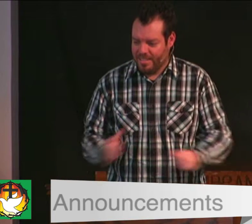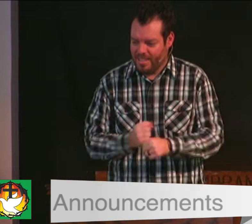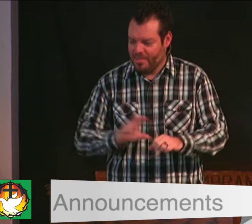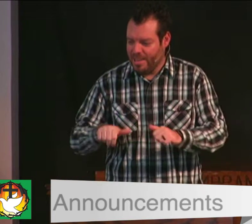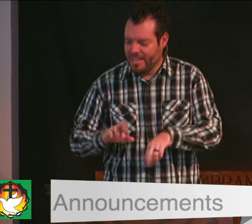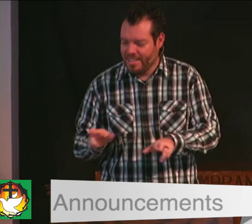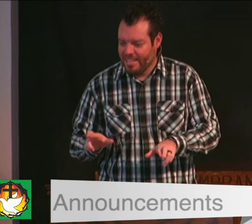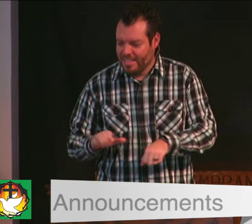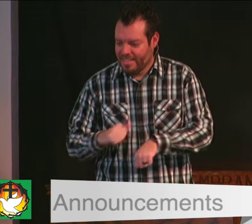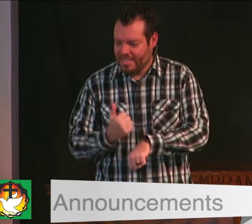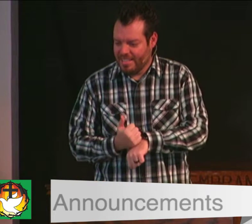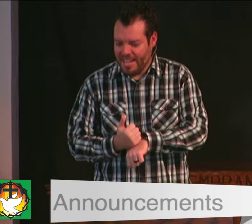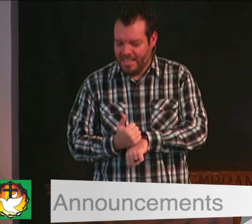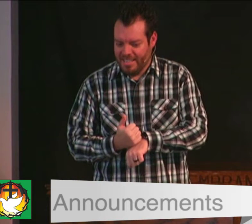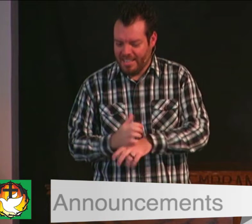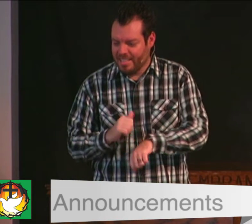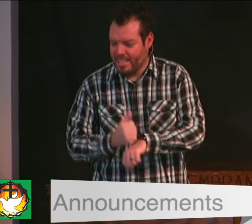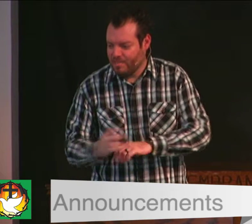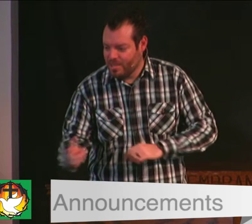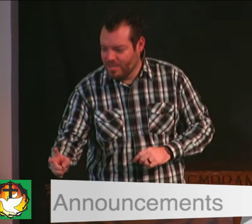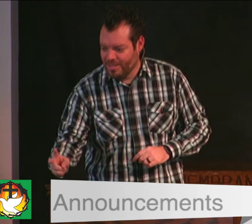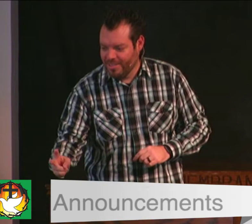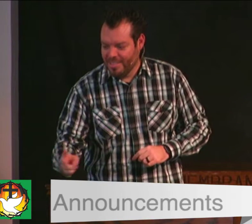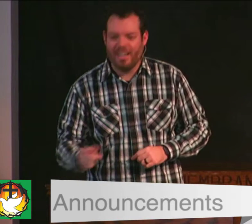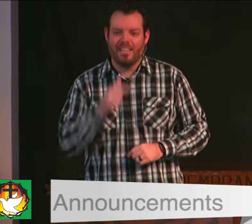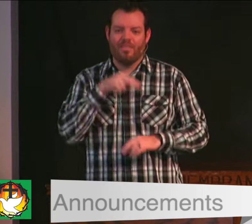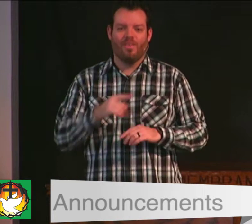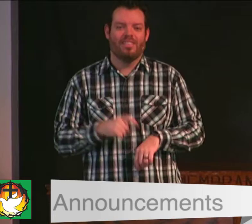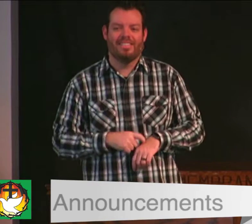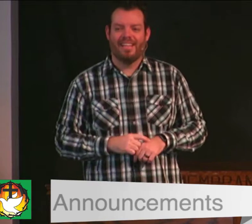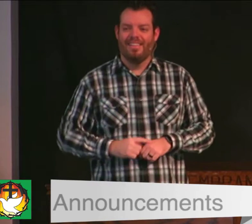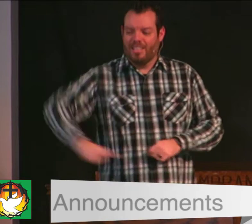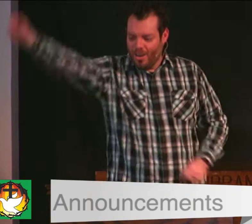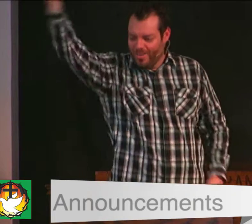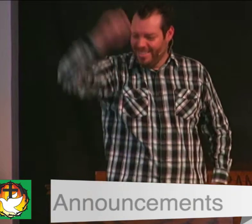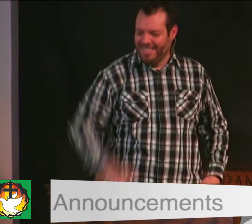Get ready. Get set. Get set number two. Ah, you didn't fall for it this time. Go.